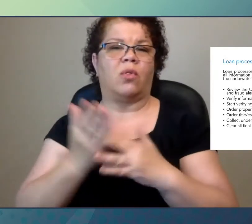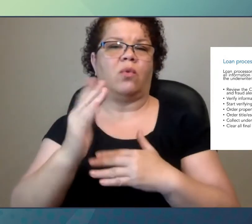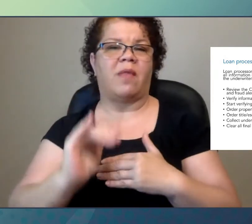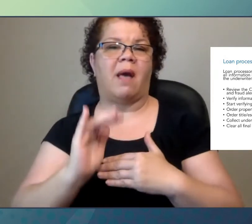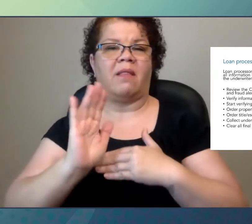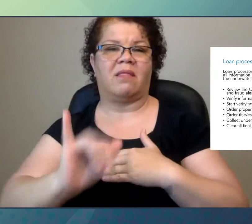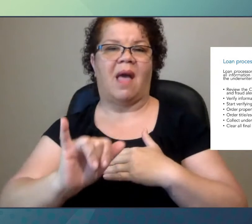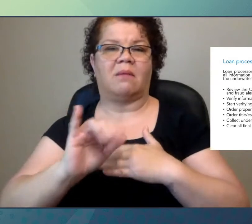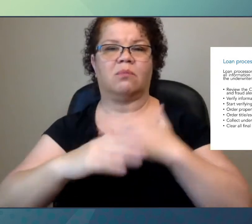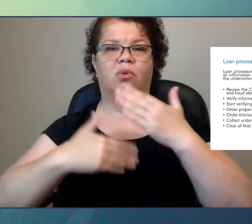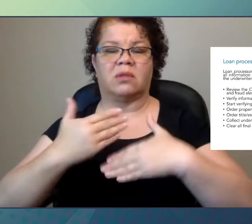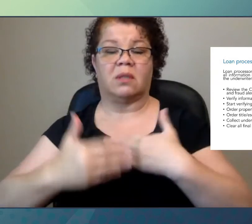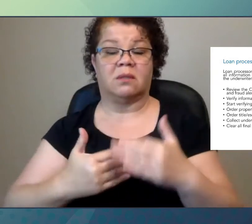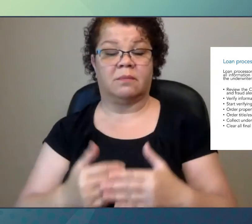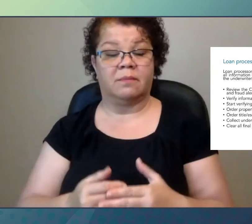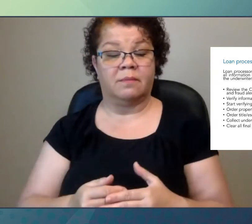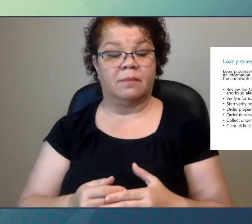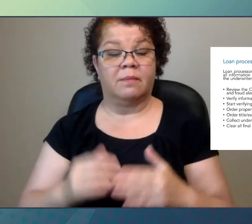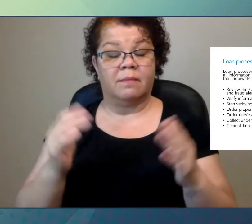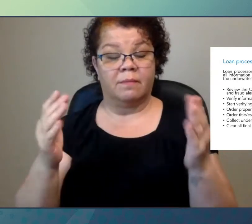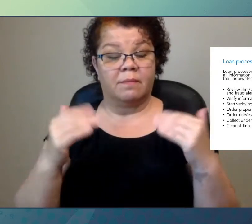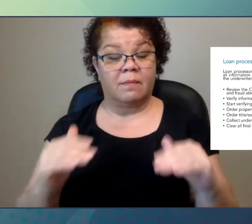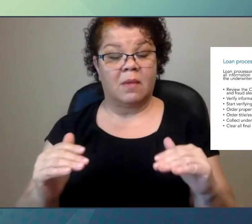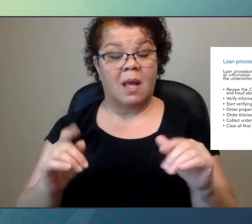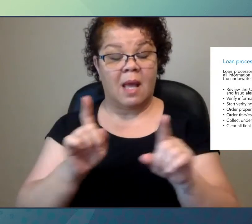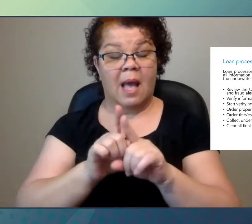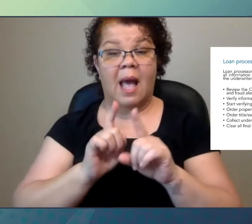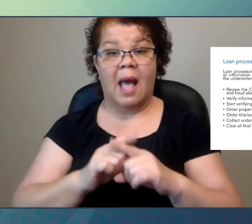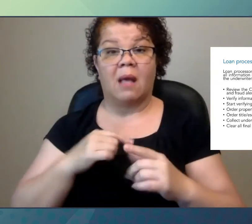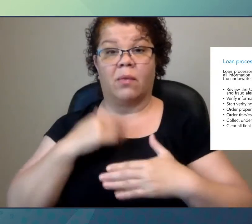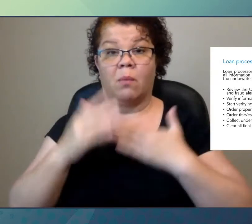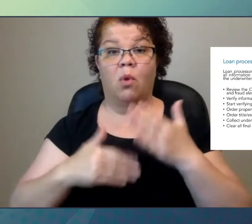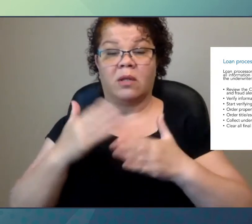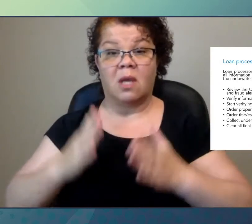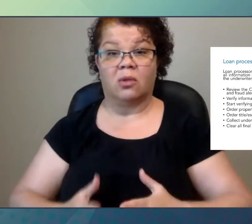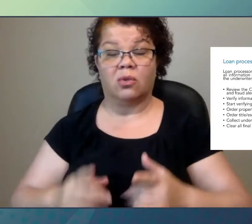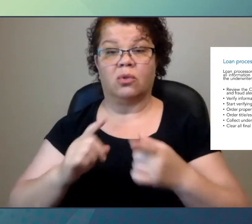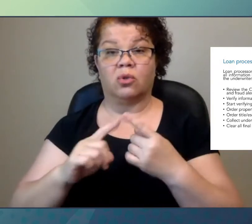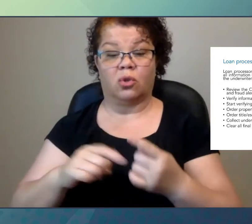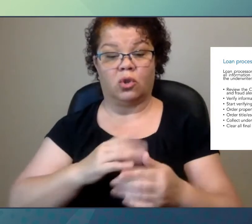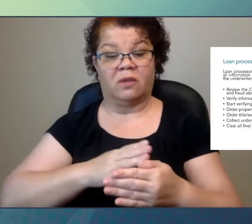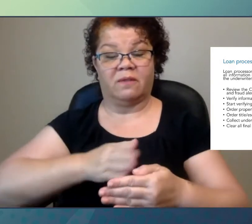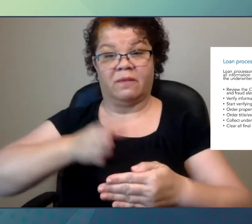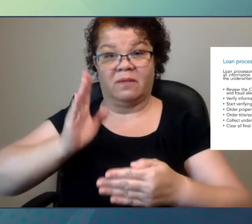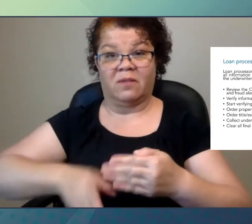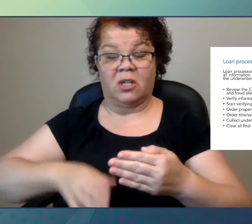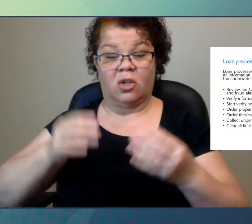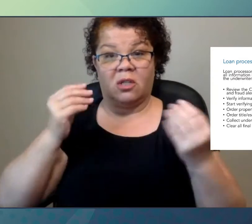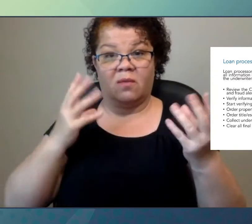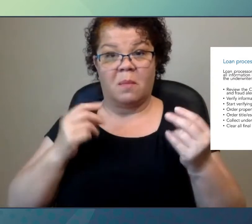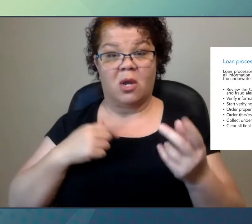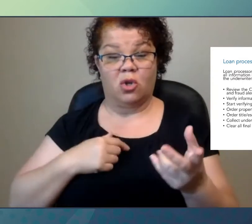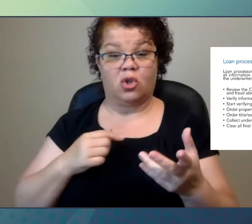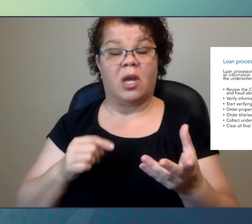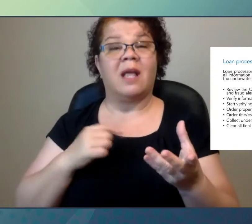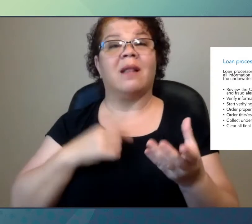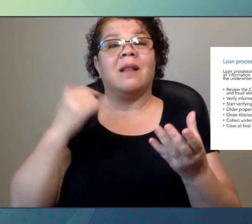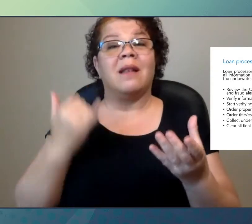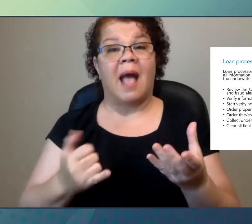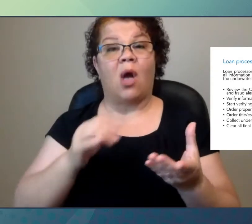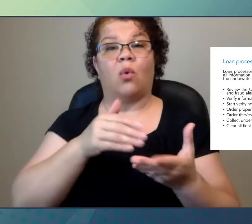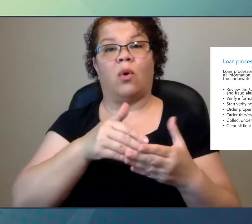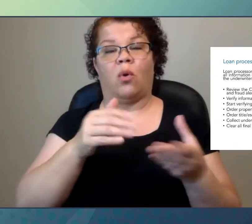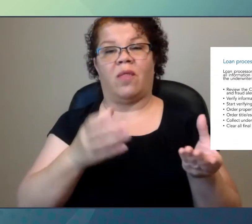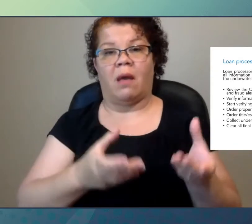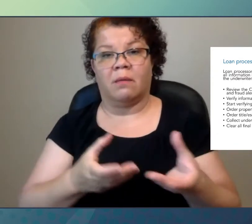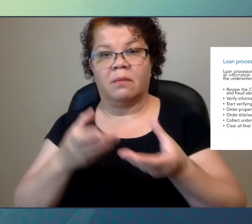So as the processor completes their initial reviews and orders the appraisal, they send the file to underwriting